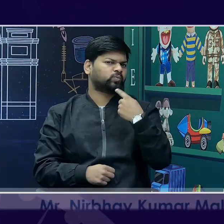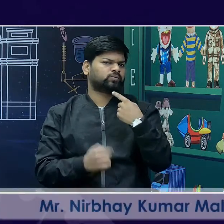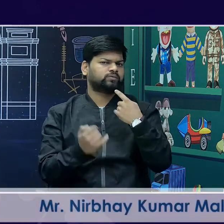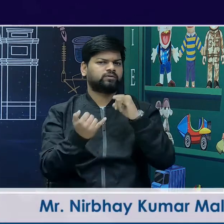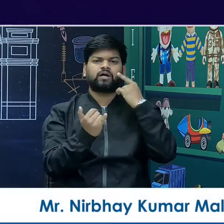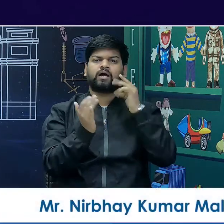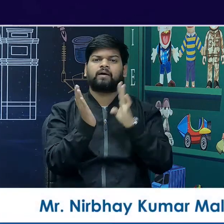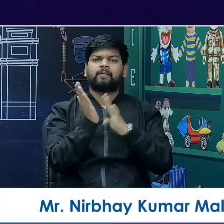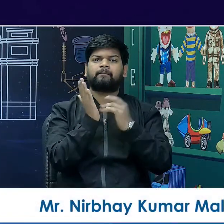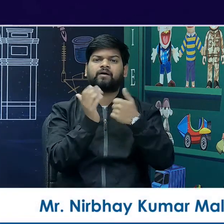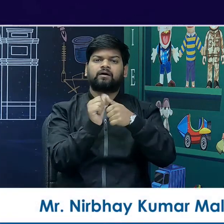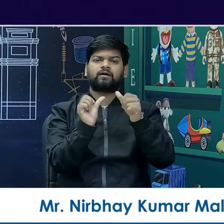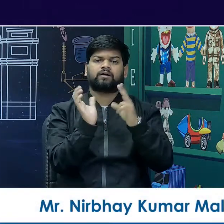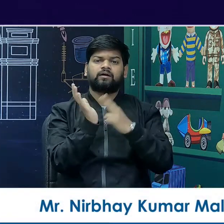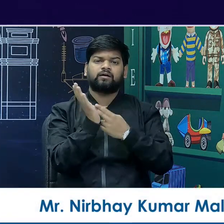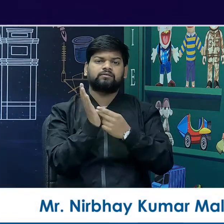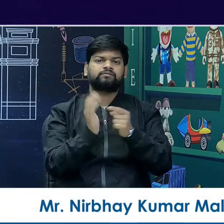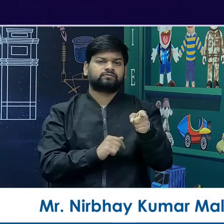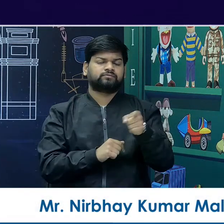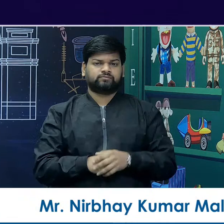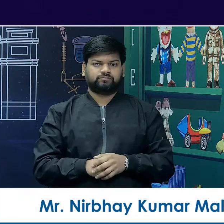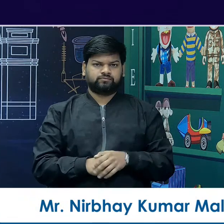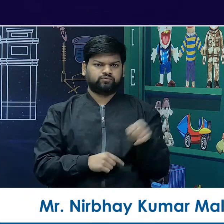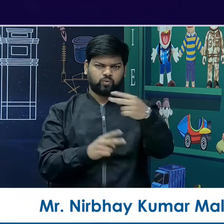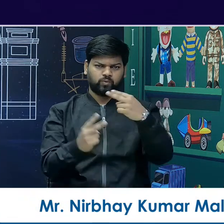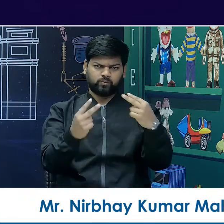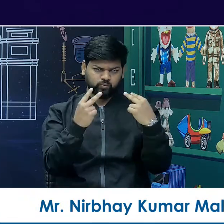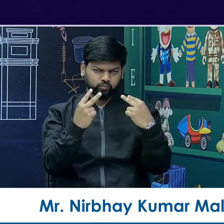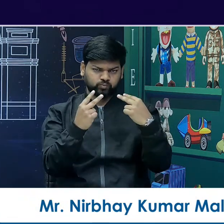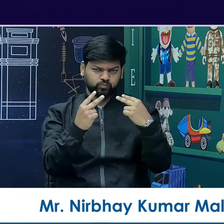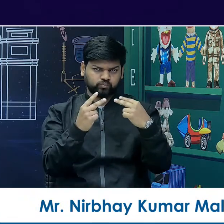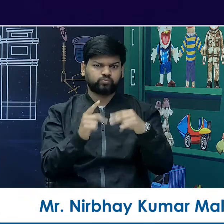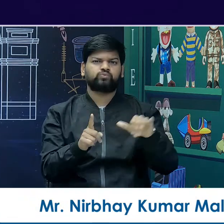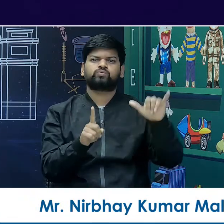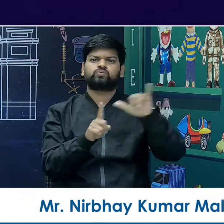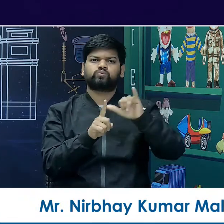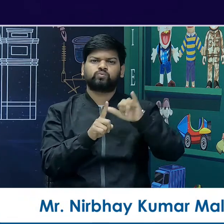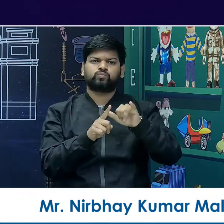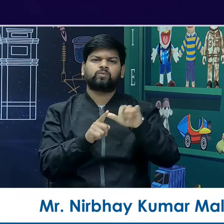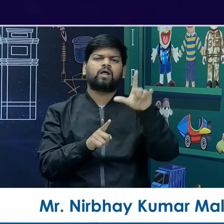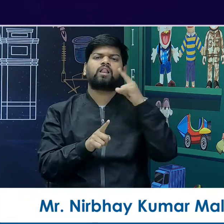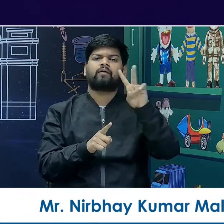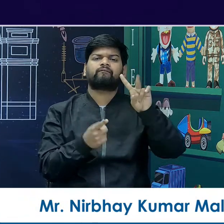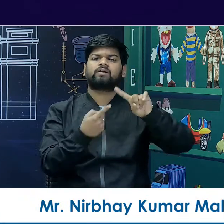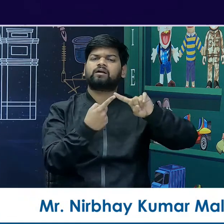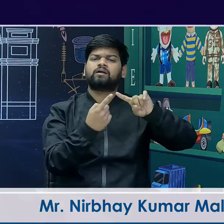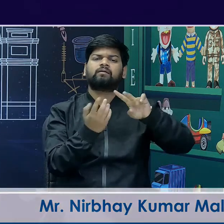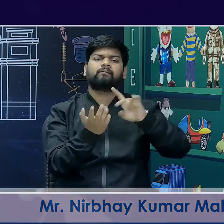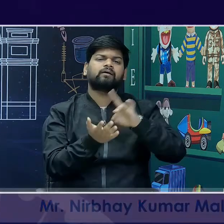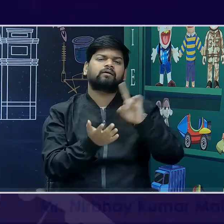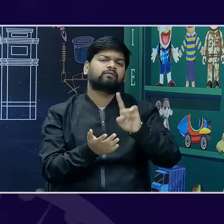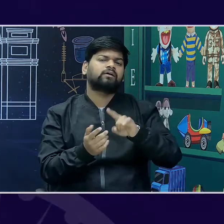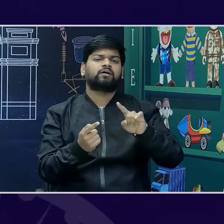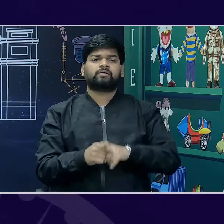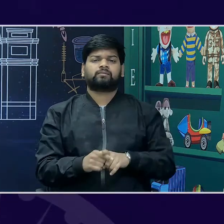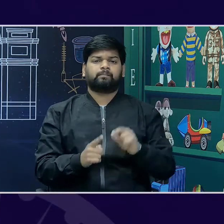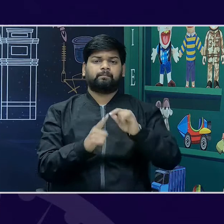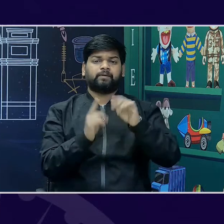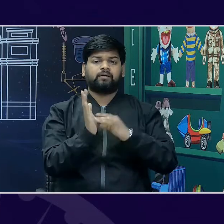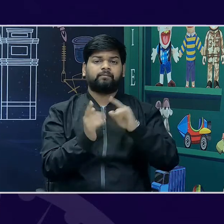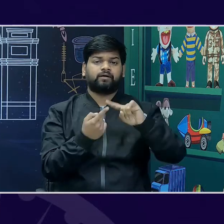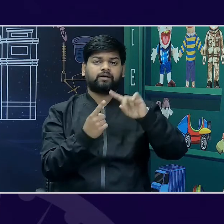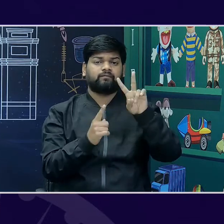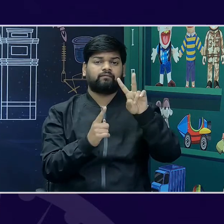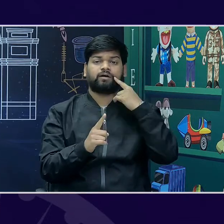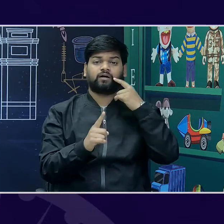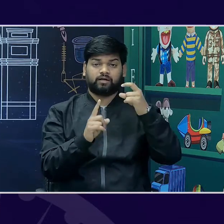this particular live telecast on eVidya channel number 1 to 12. Besides, we have so many different mediums through which you all